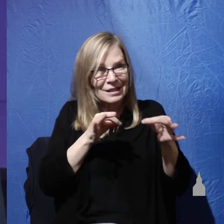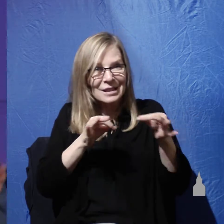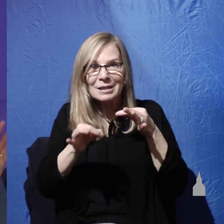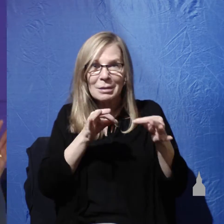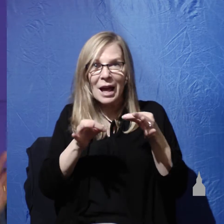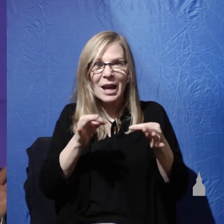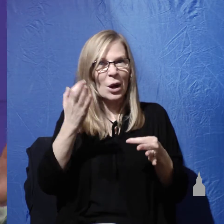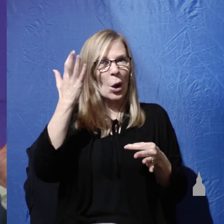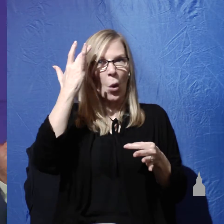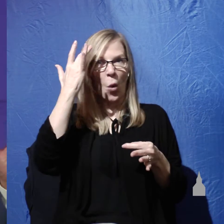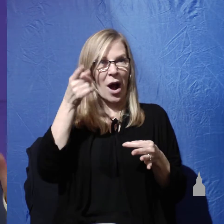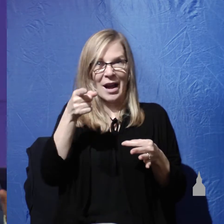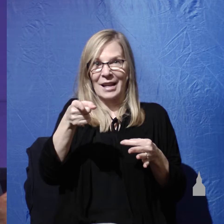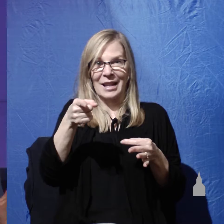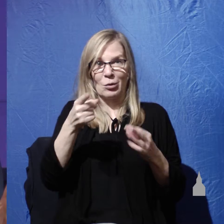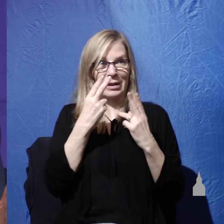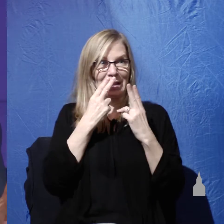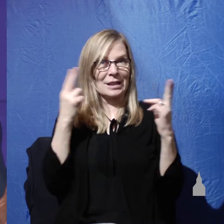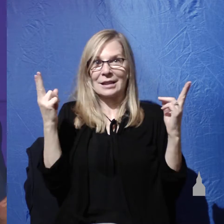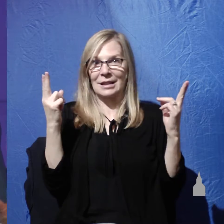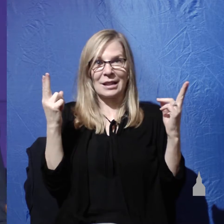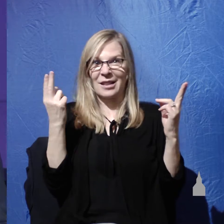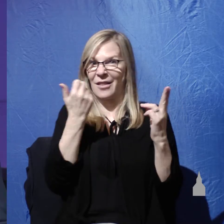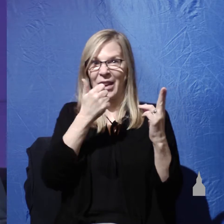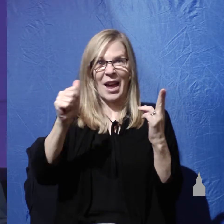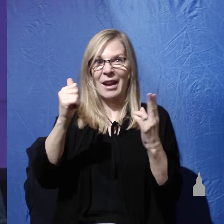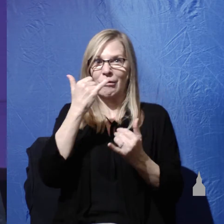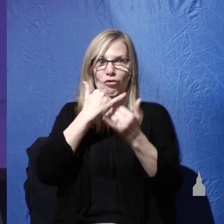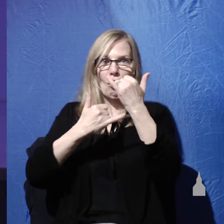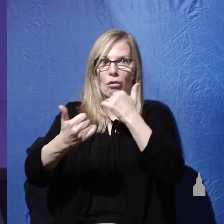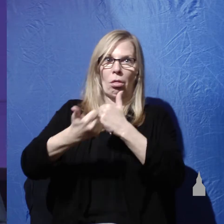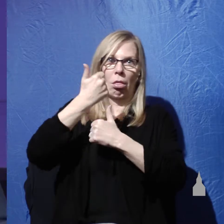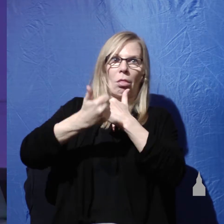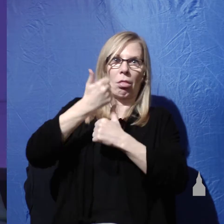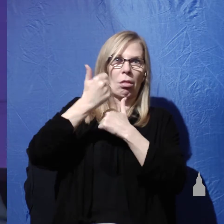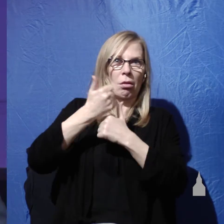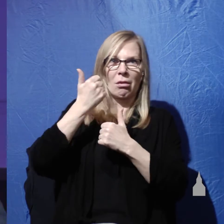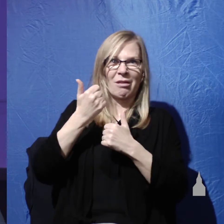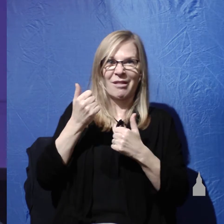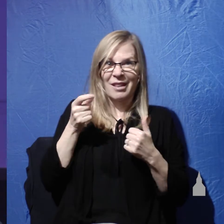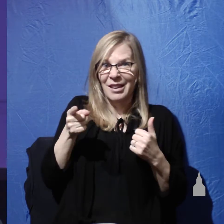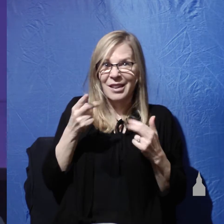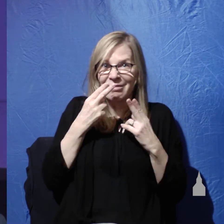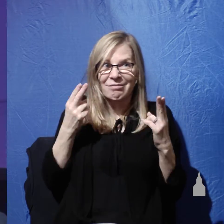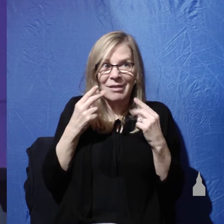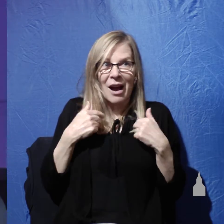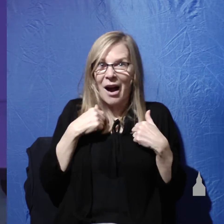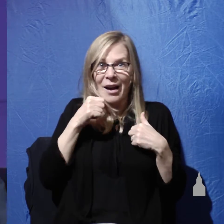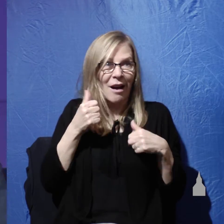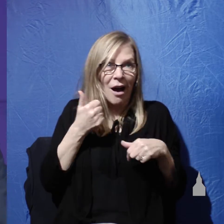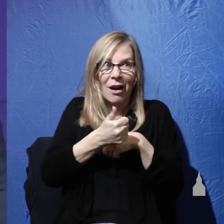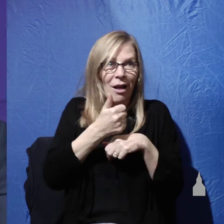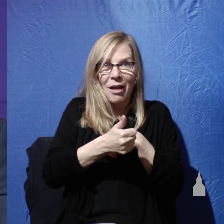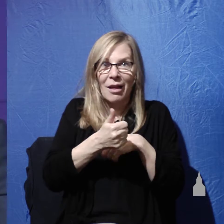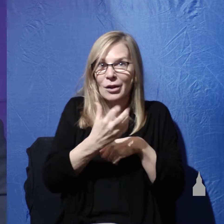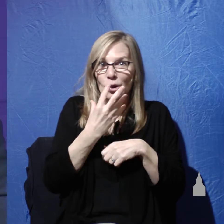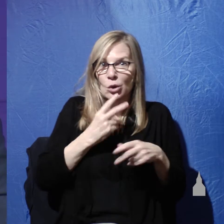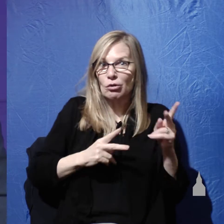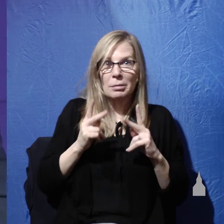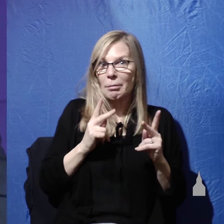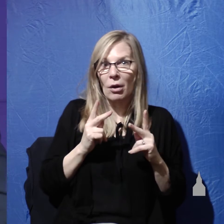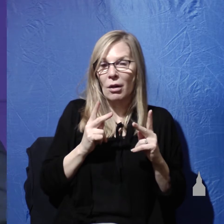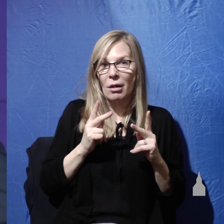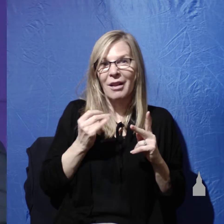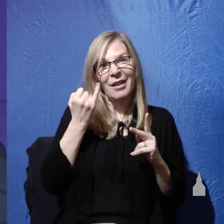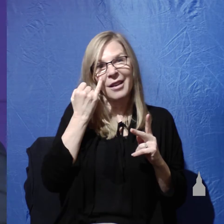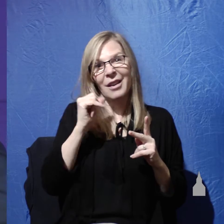to them why he was innocent of any wrongdoing against the Jewish people. Otherwise, and this is a big otherwise, otherwise he'd